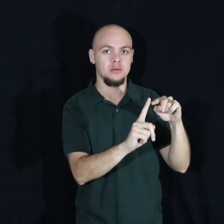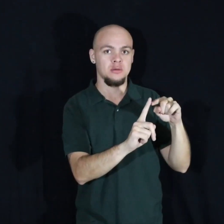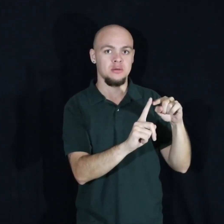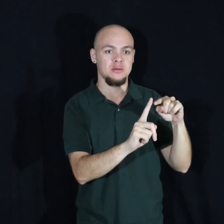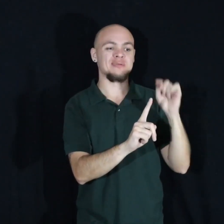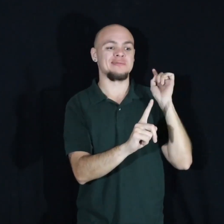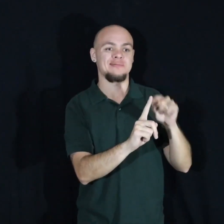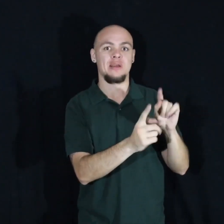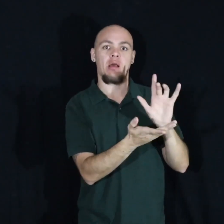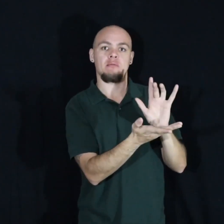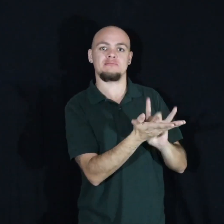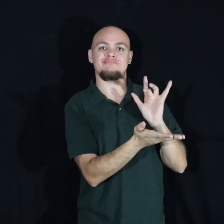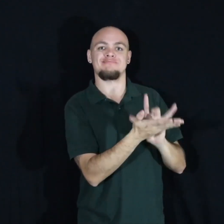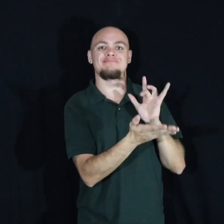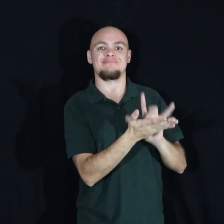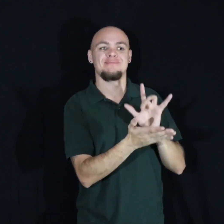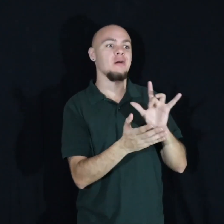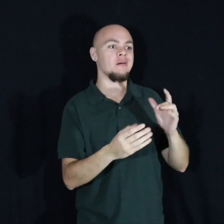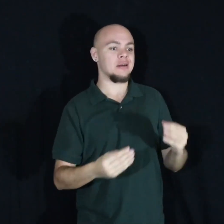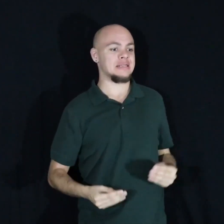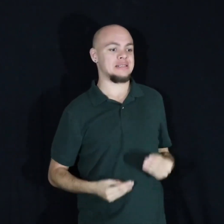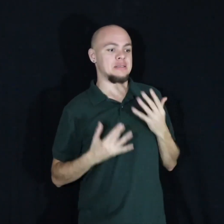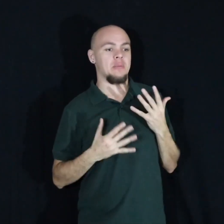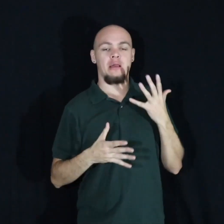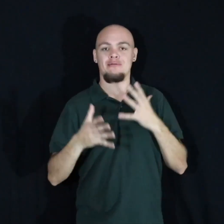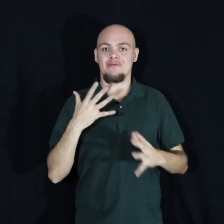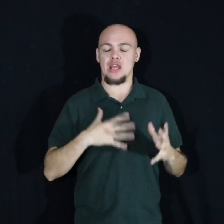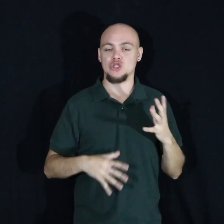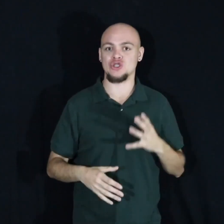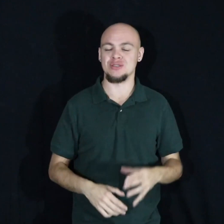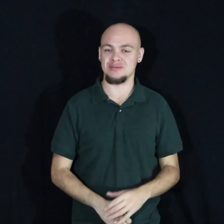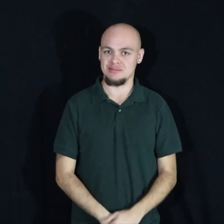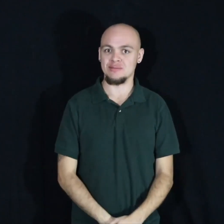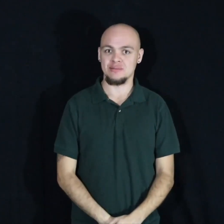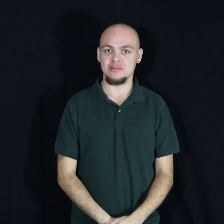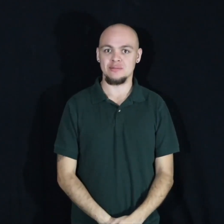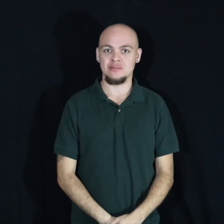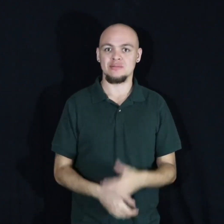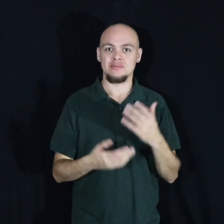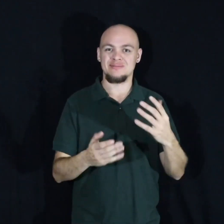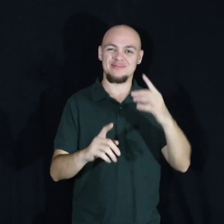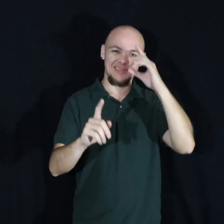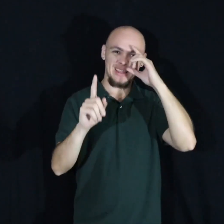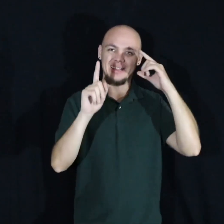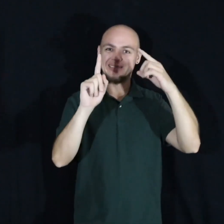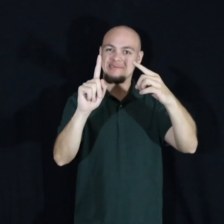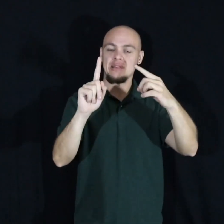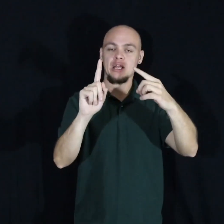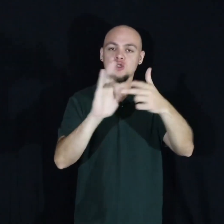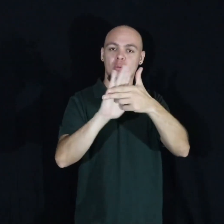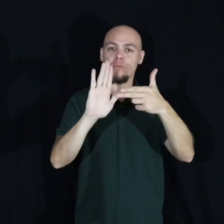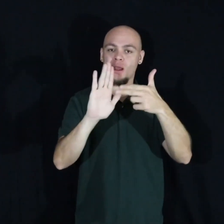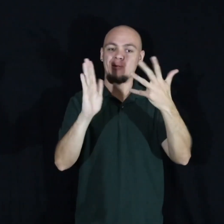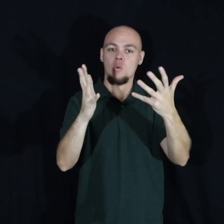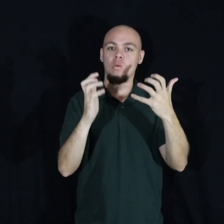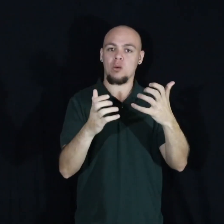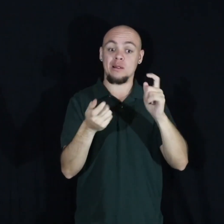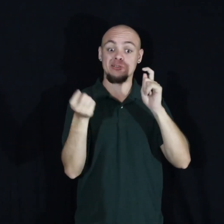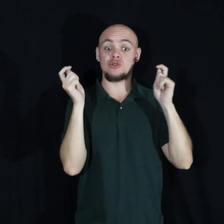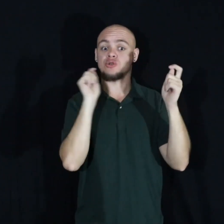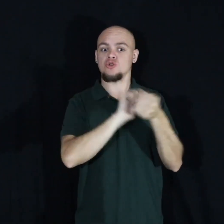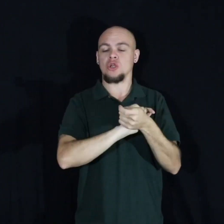is used as a source of inspiration for so much of our fashion. Intentional brands that are determined to make